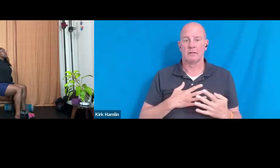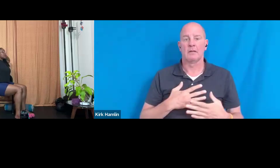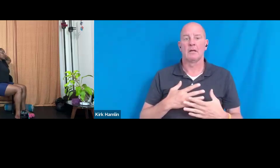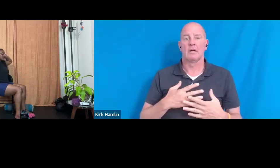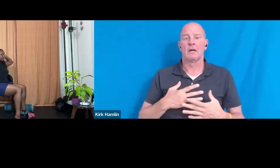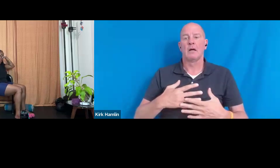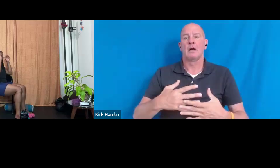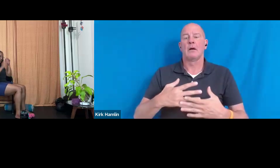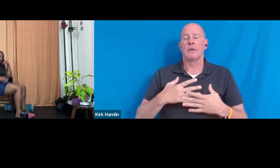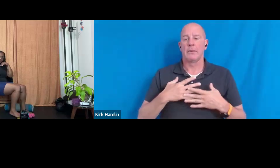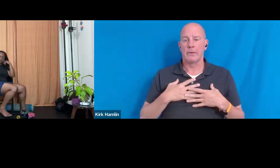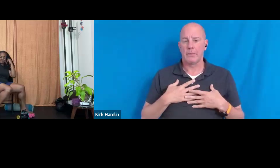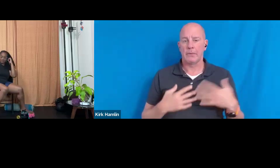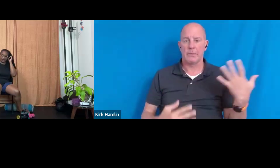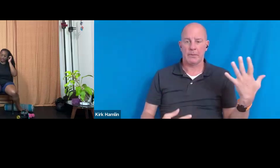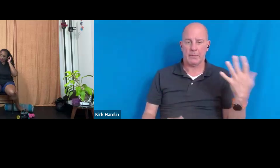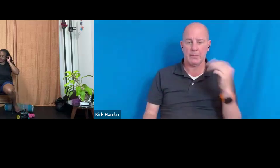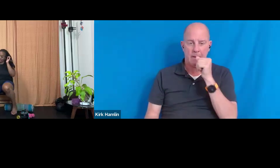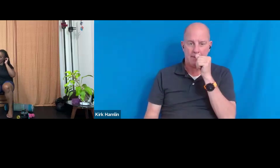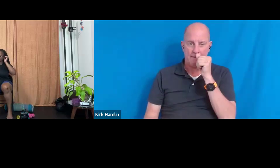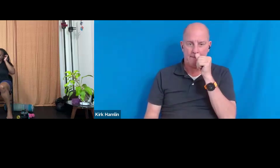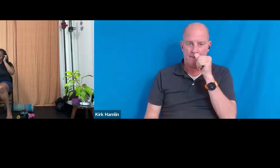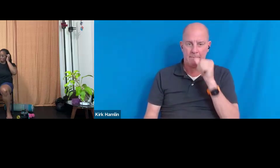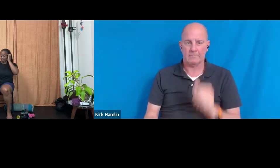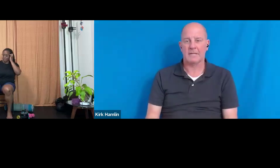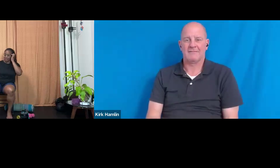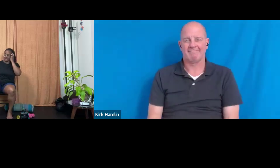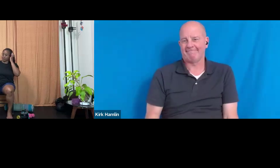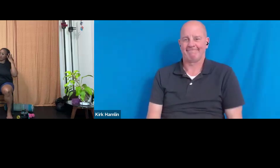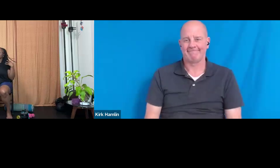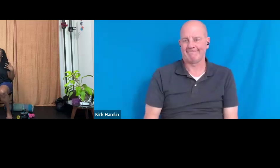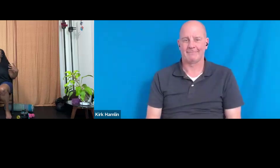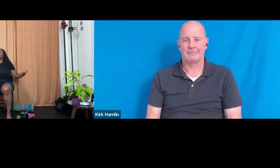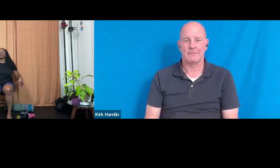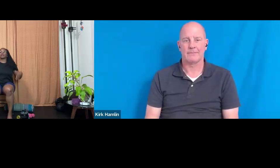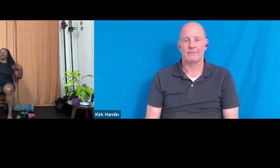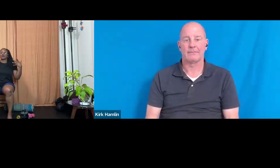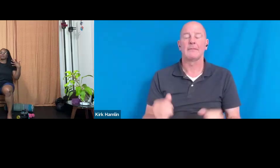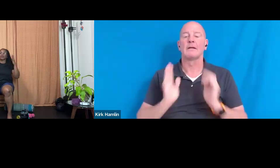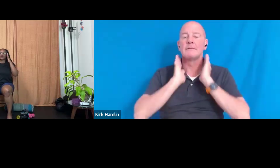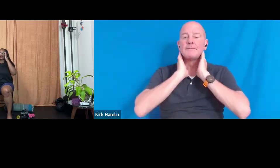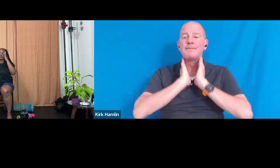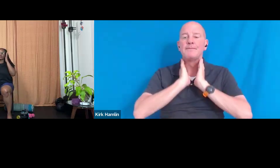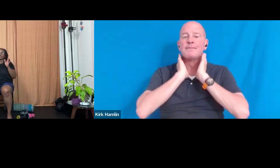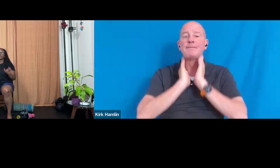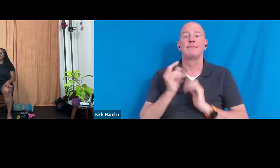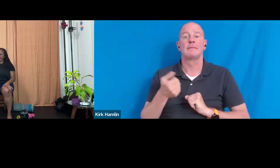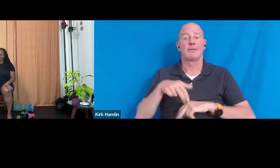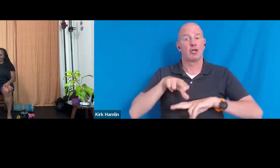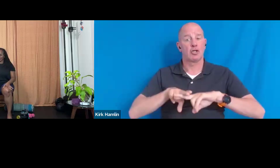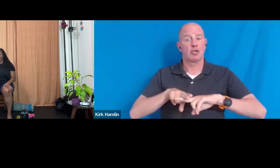And exhale. All right, get your wiggles out. Let's work on the neck. If you are upright, seated,